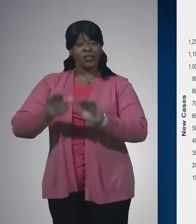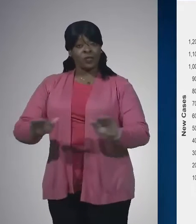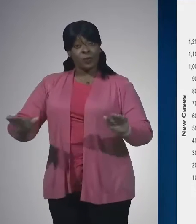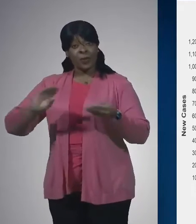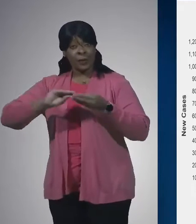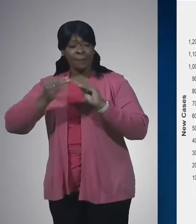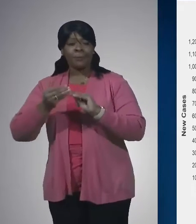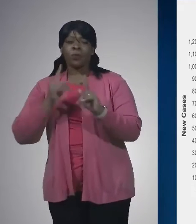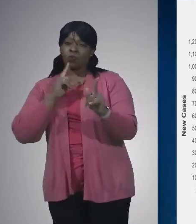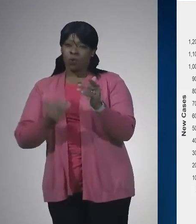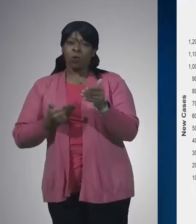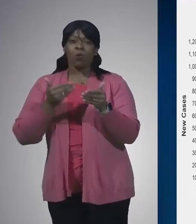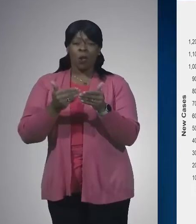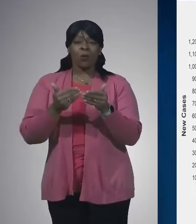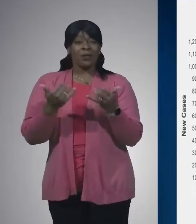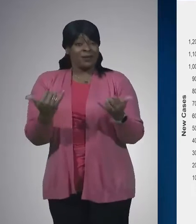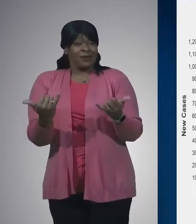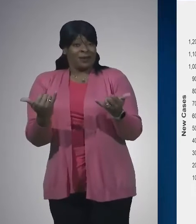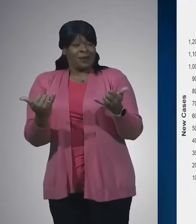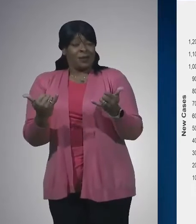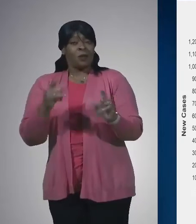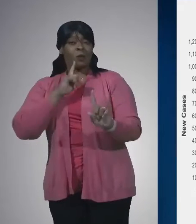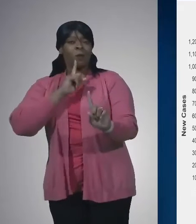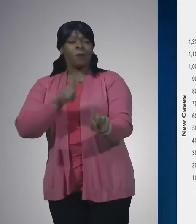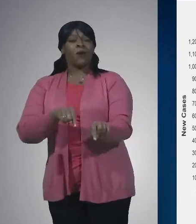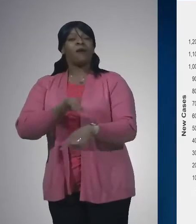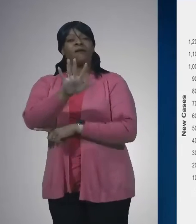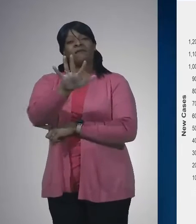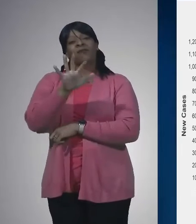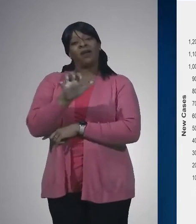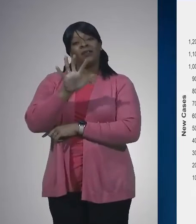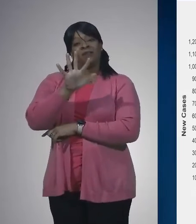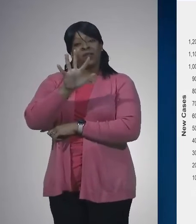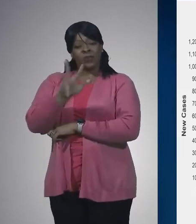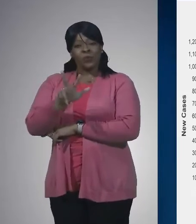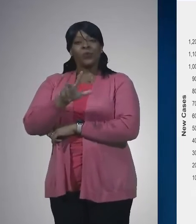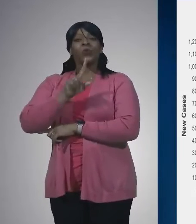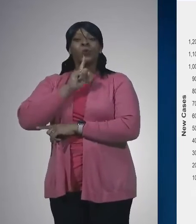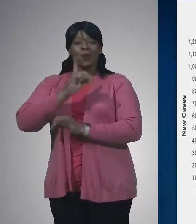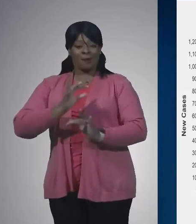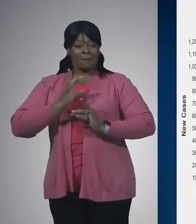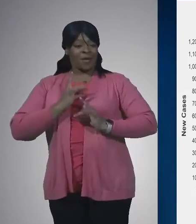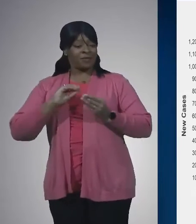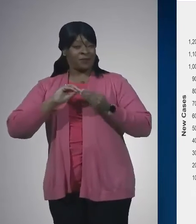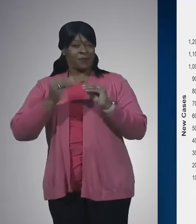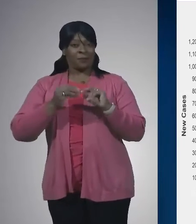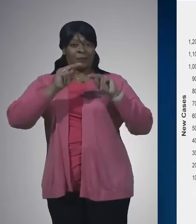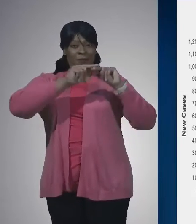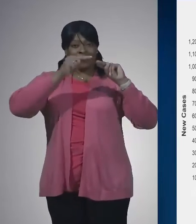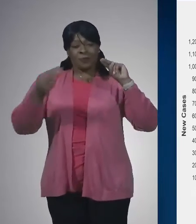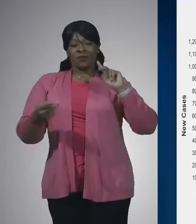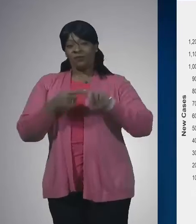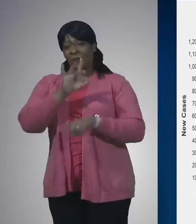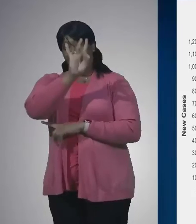cases closely. Today, we report 553 active pediatric cases, down from